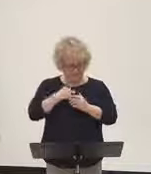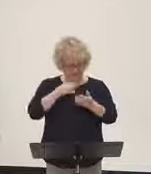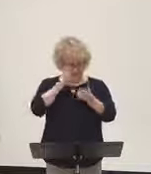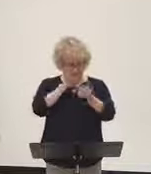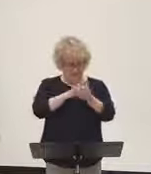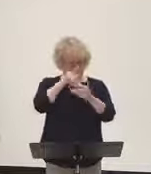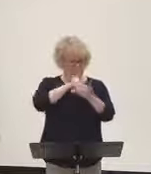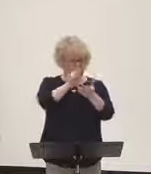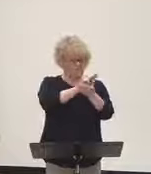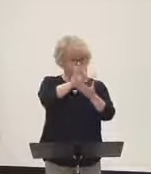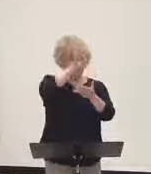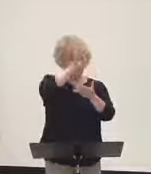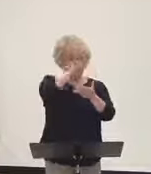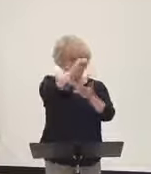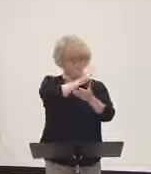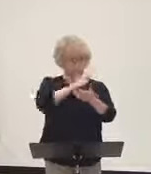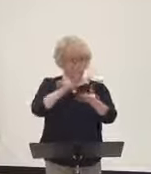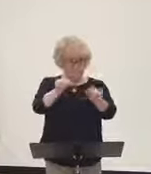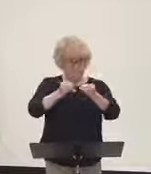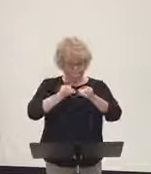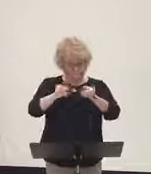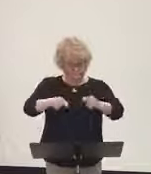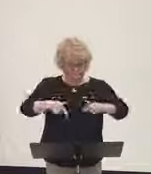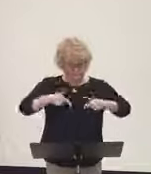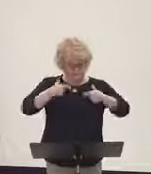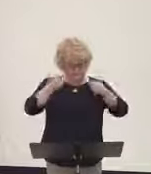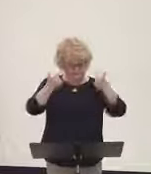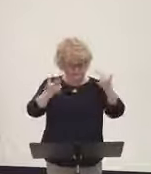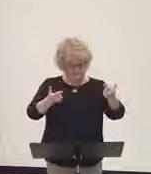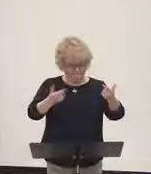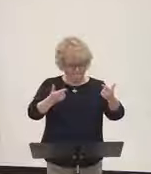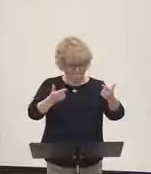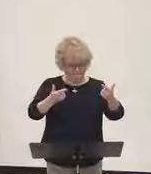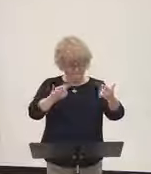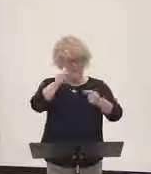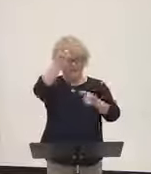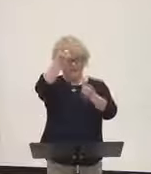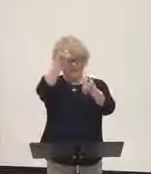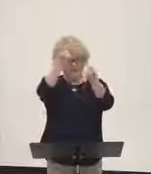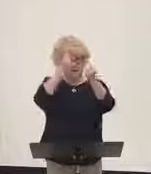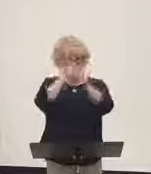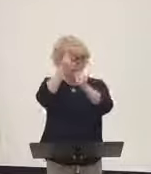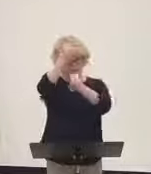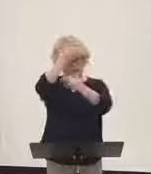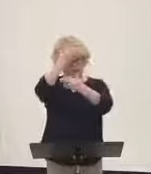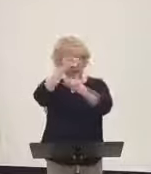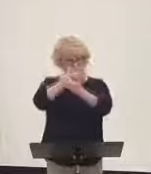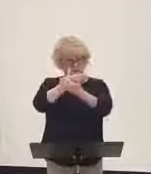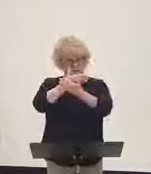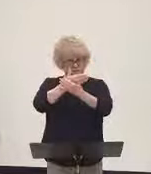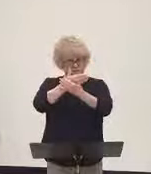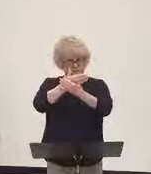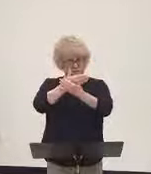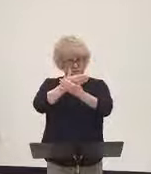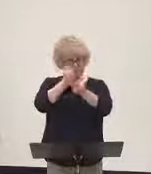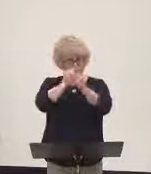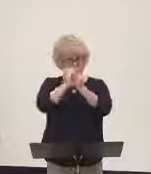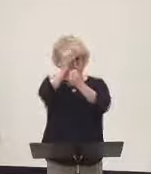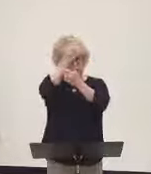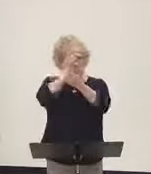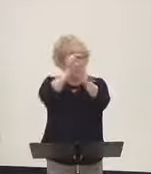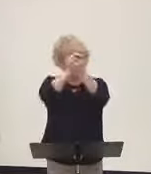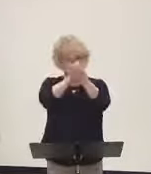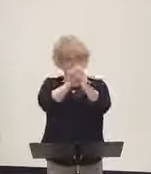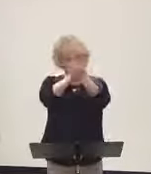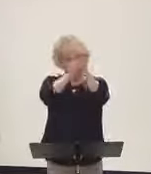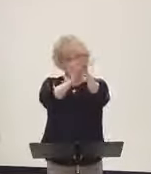end. I believe in the Holy Spirit, the Lord, the giver of life, who proceeds from the Father and the